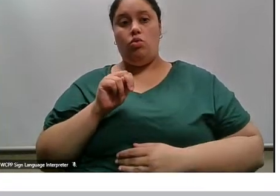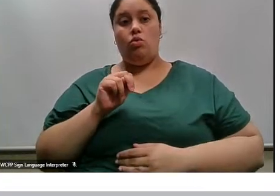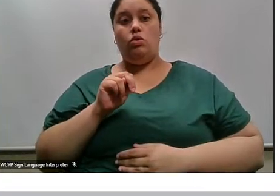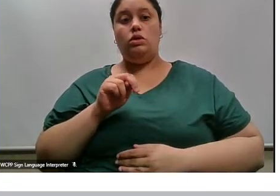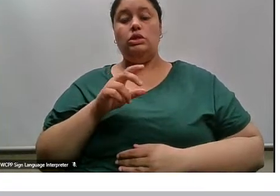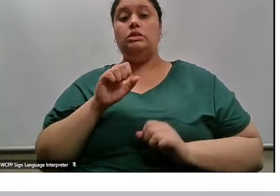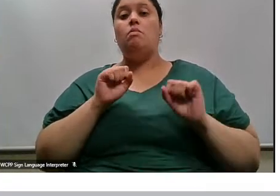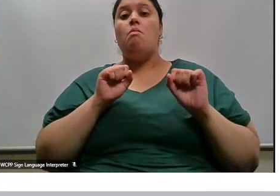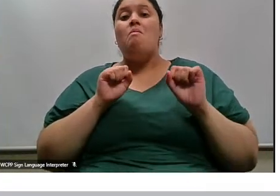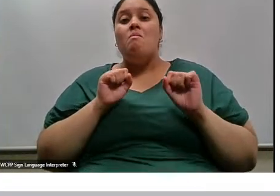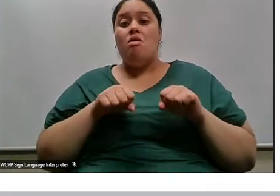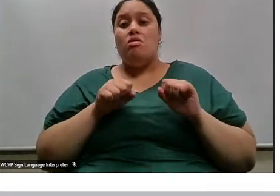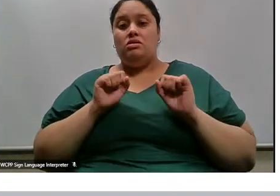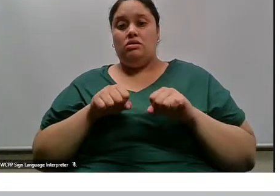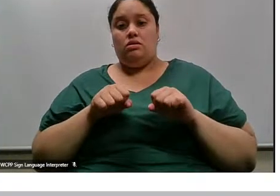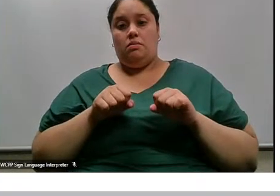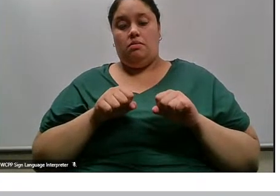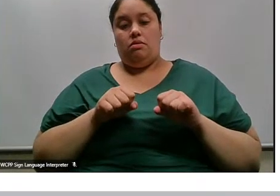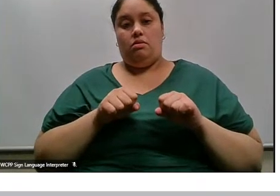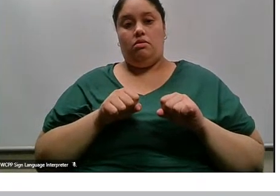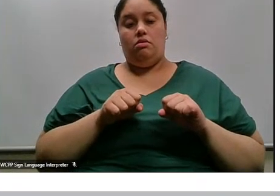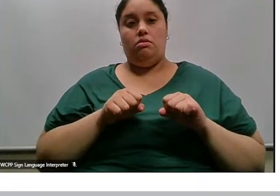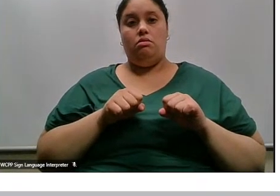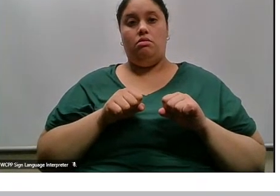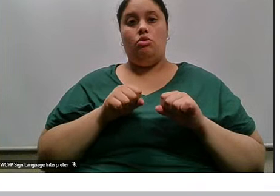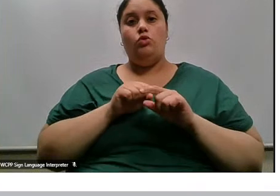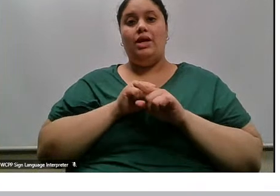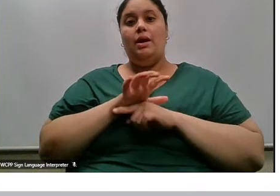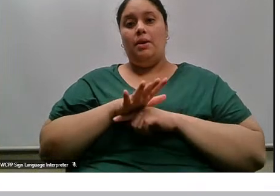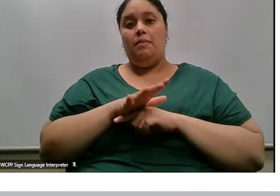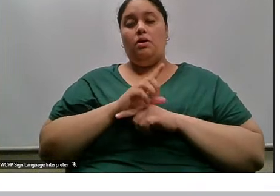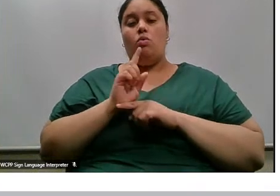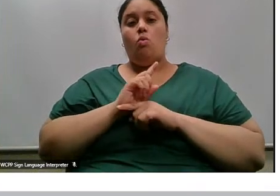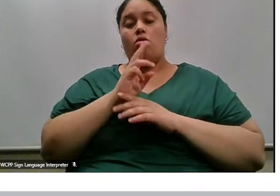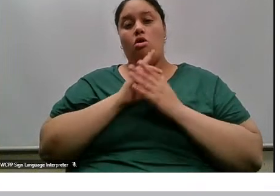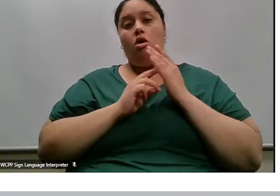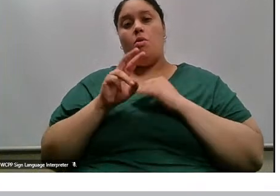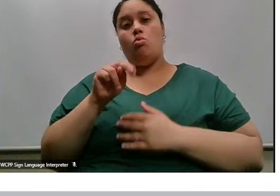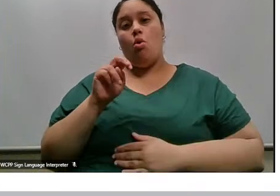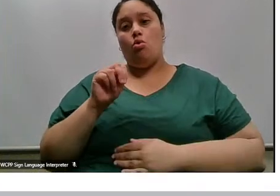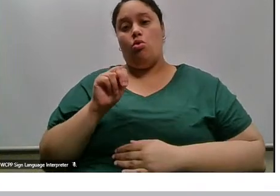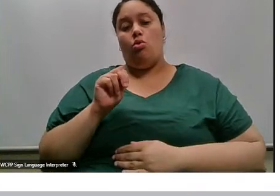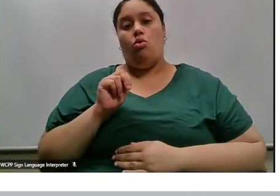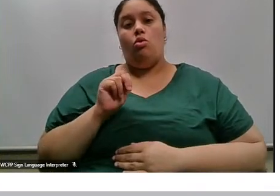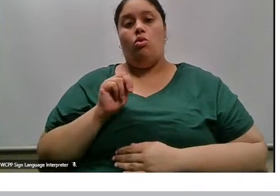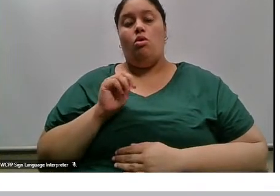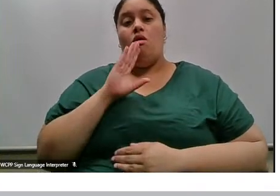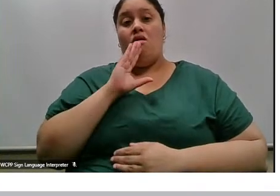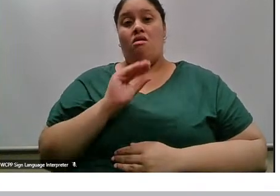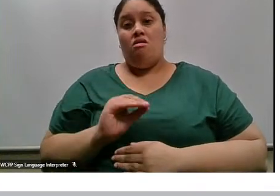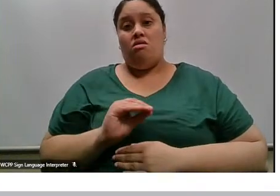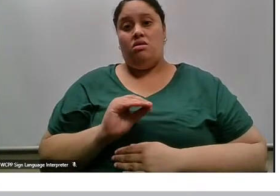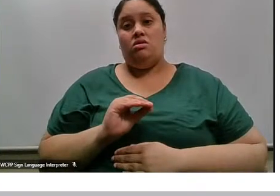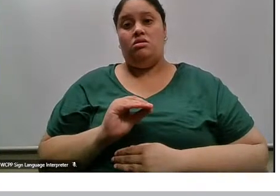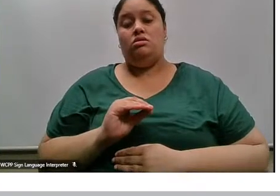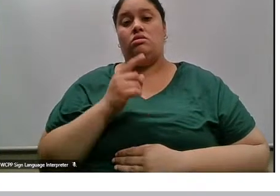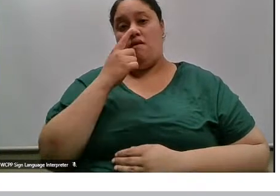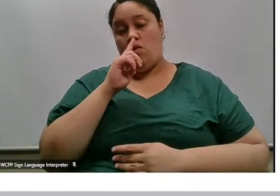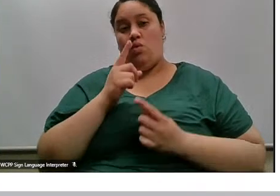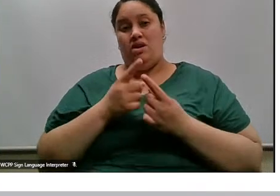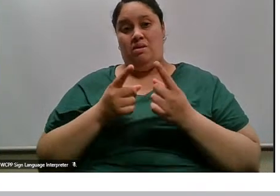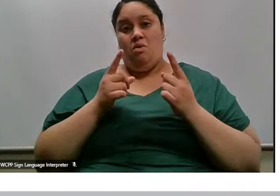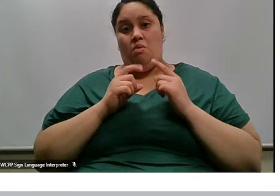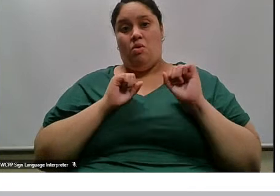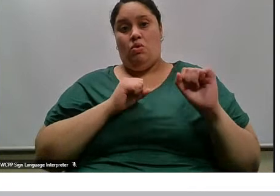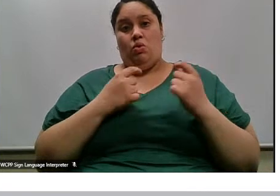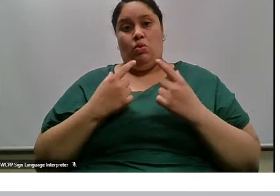it possible to implement what Honorable Ngondlo has asked on the department because